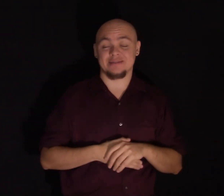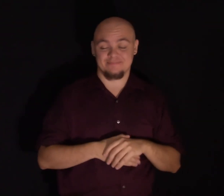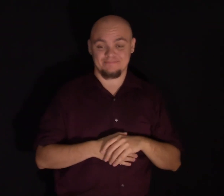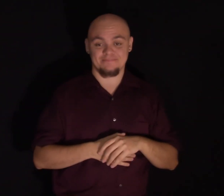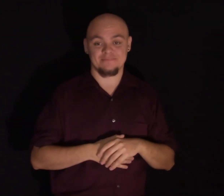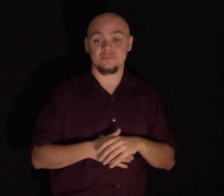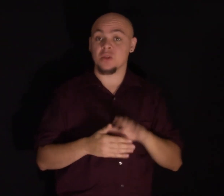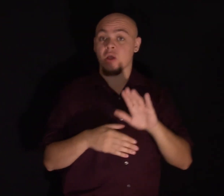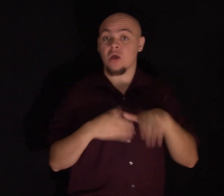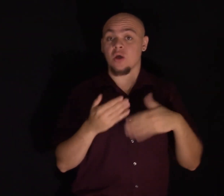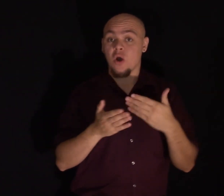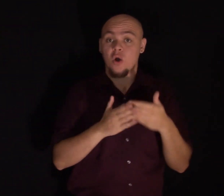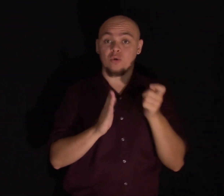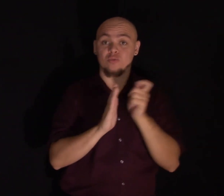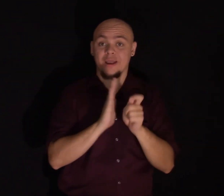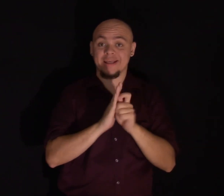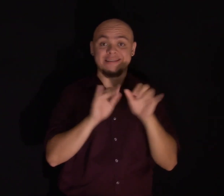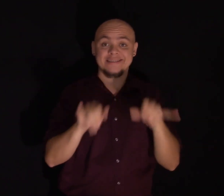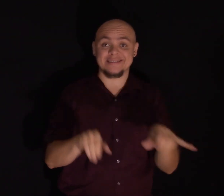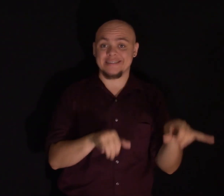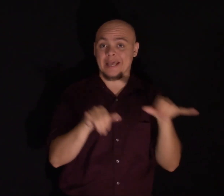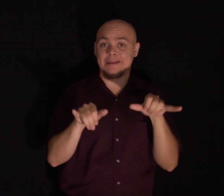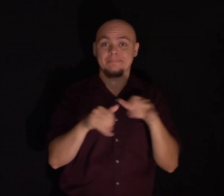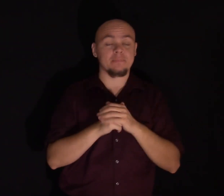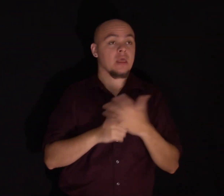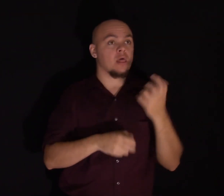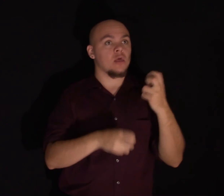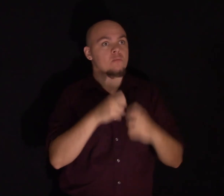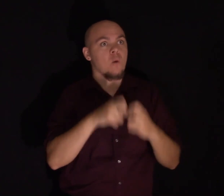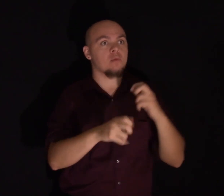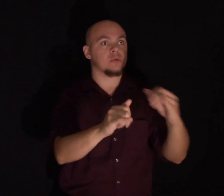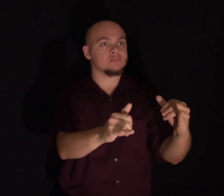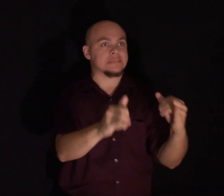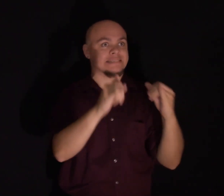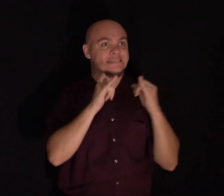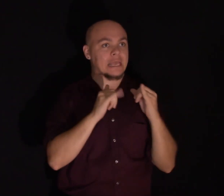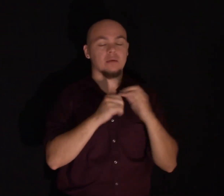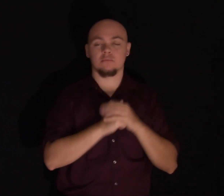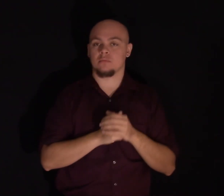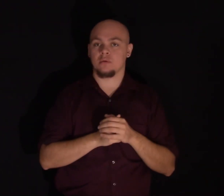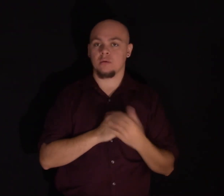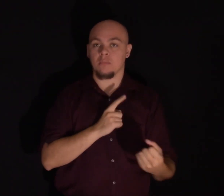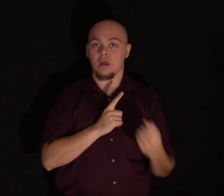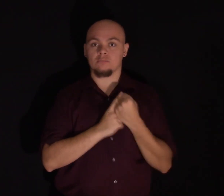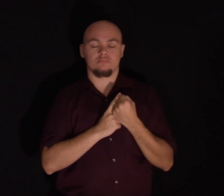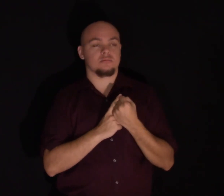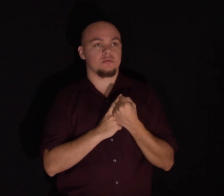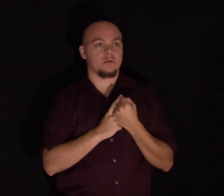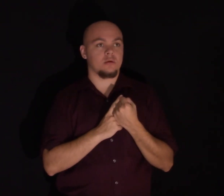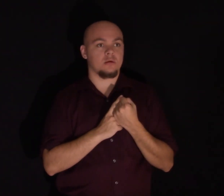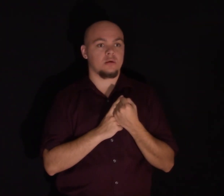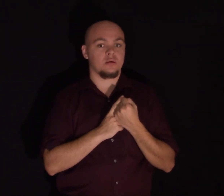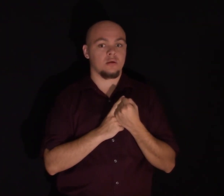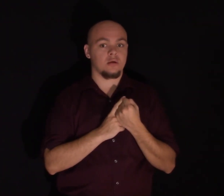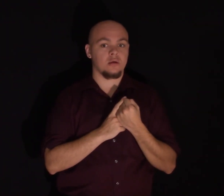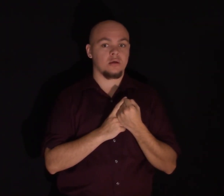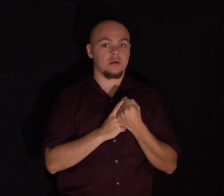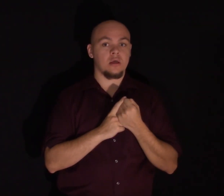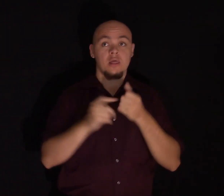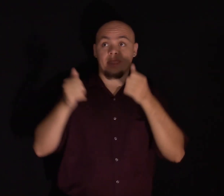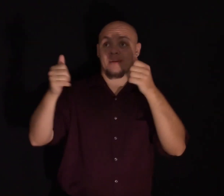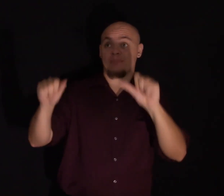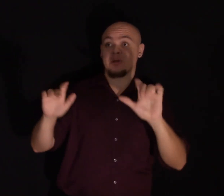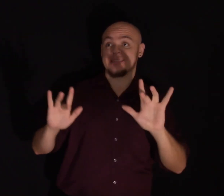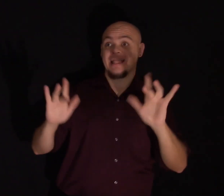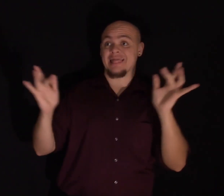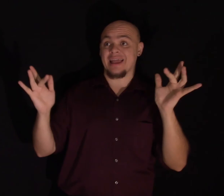and they were all writing saying the same thing i have this problem too but what struck me was the contrast between the light tone of the post